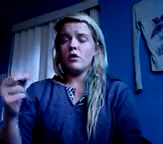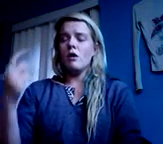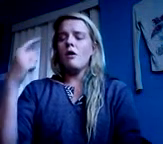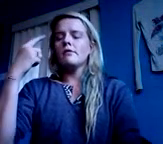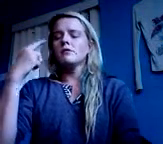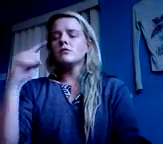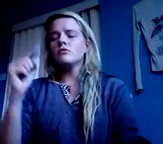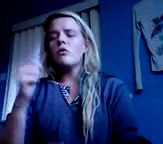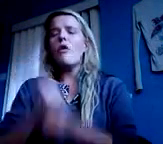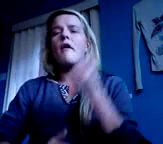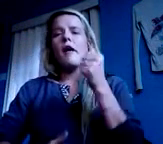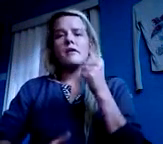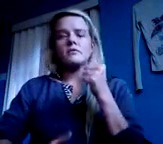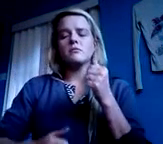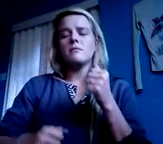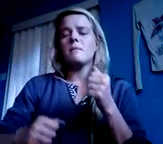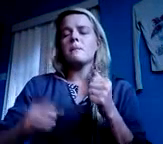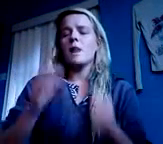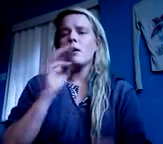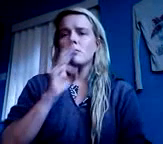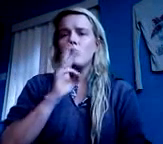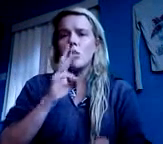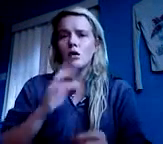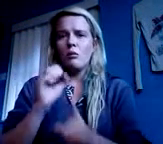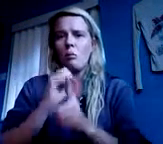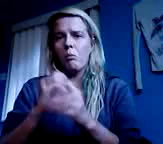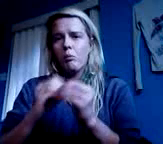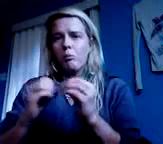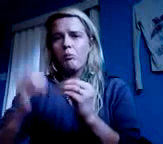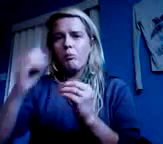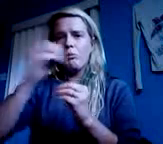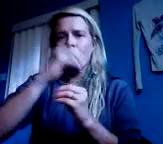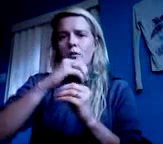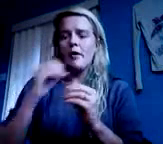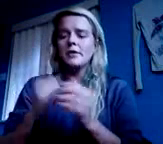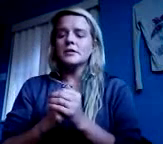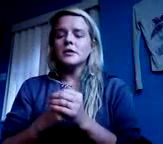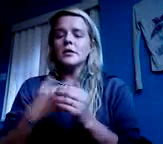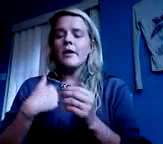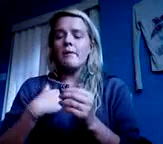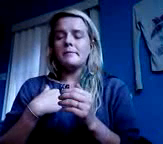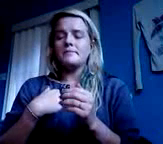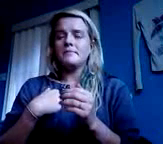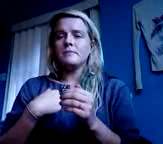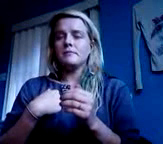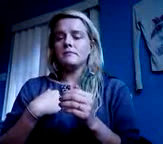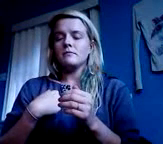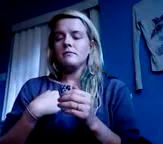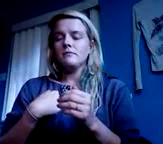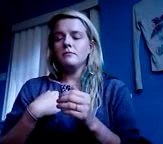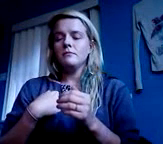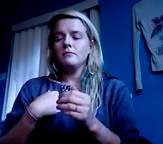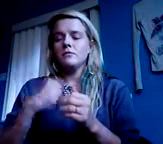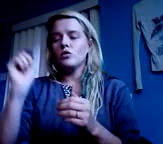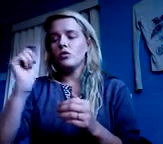7 times 2 is 14. So now that gives us 14 hydrogens on the product side. But if you notice,